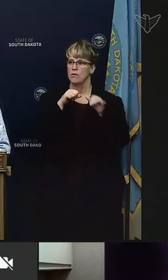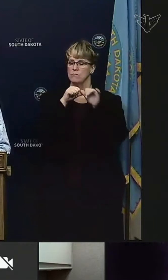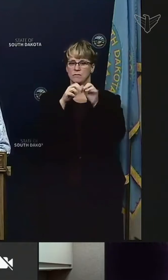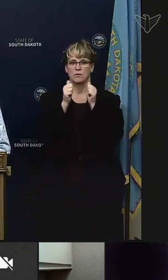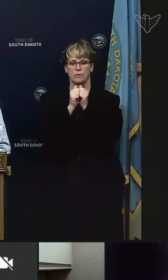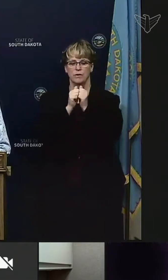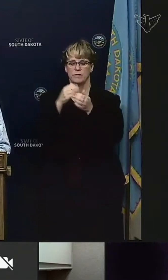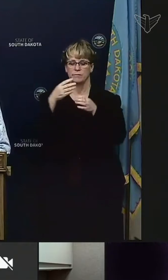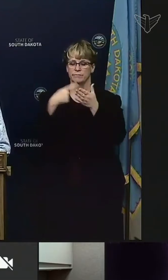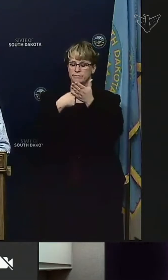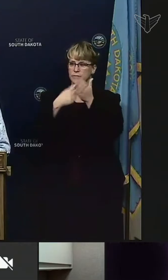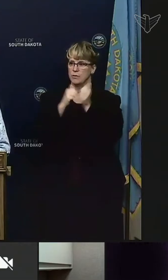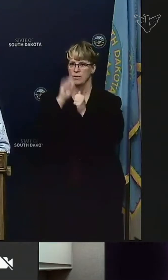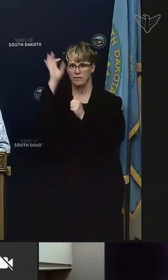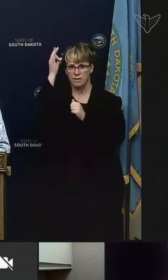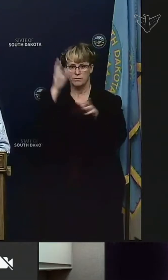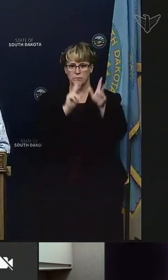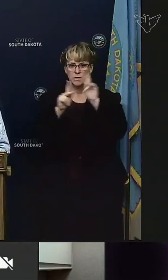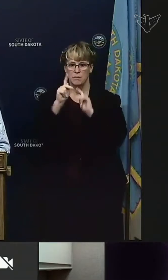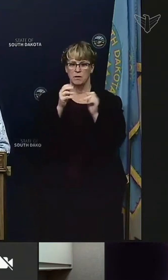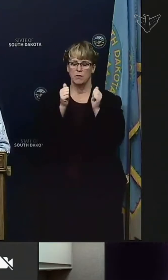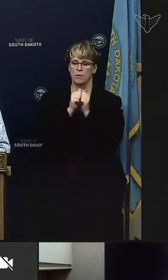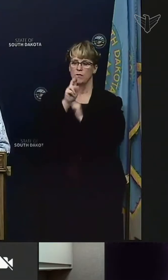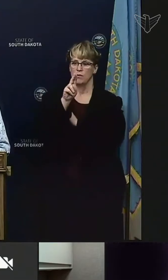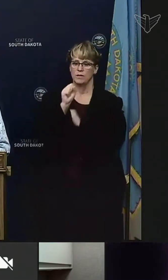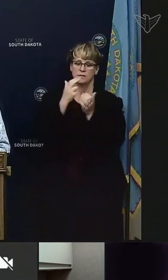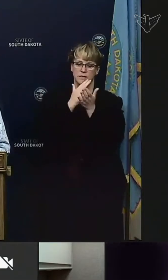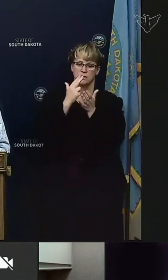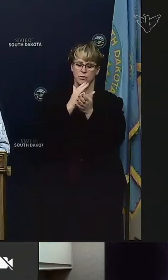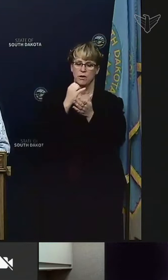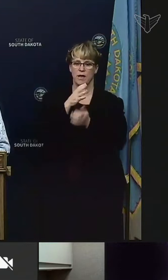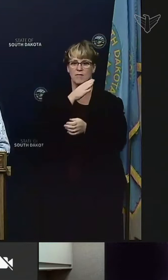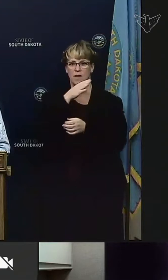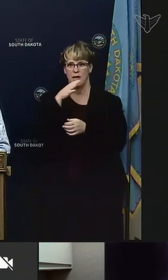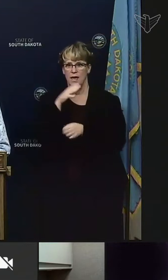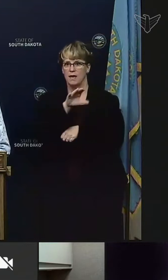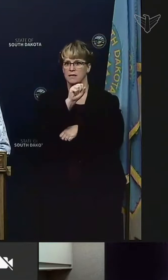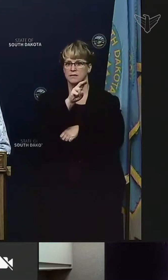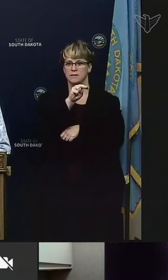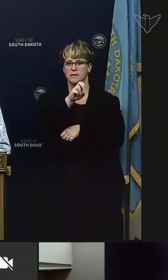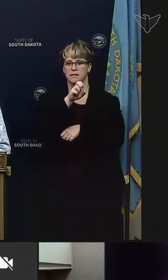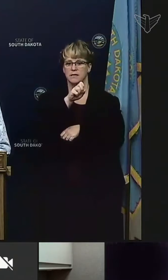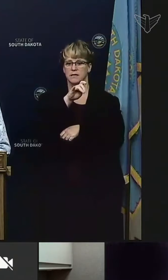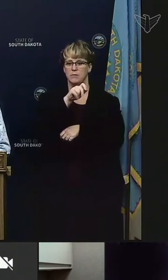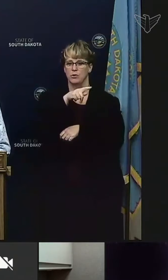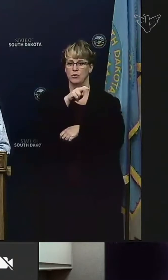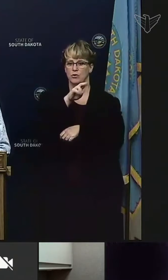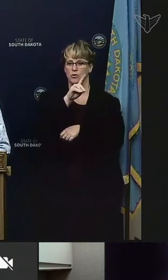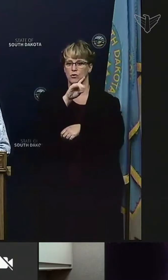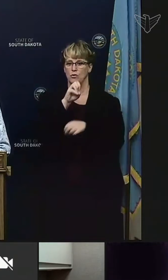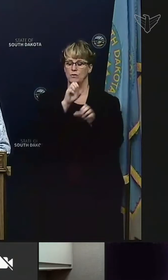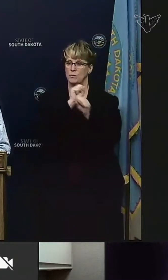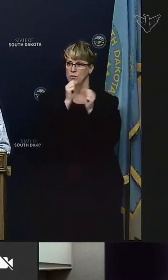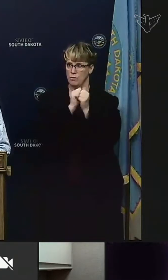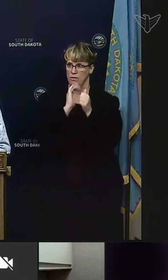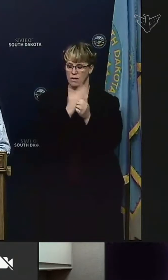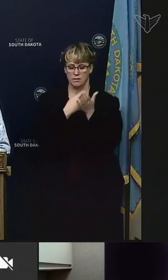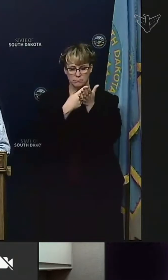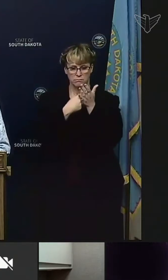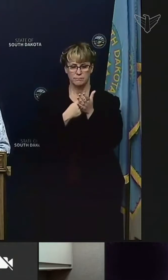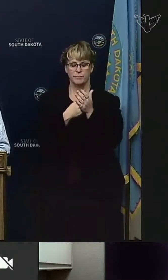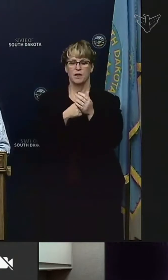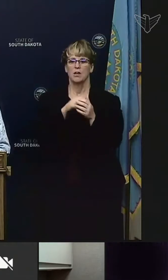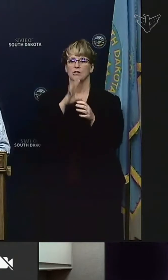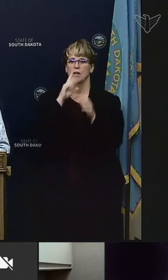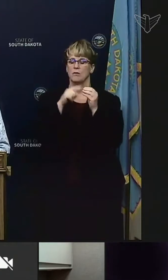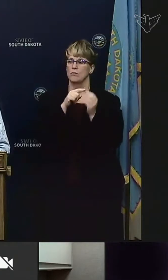conversations with our federal officials, with the U.S. Secretary of Agriculture, Sonny Perdue. He's been working with us. I've been visiting with